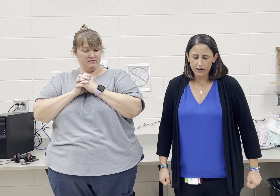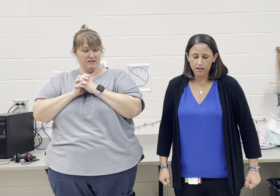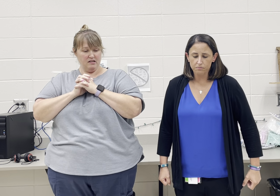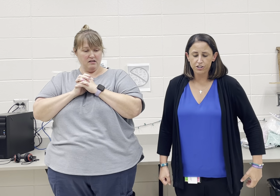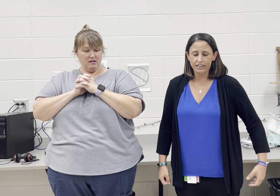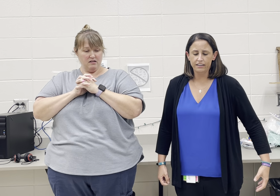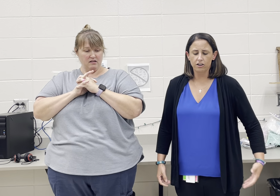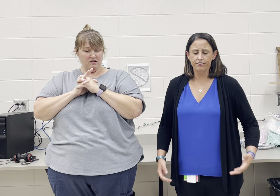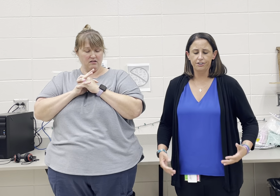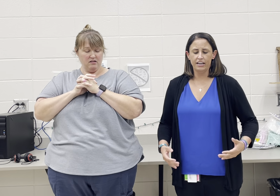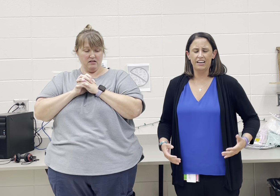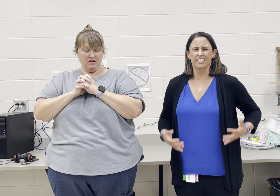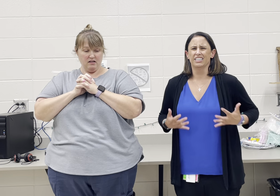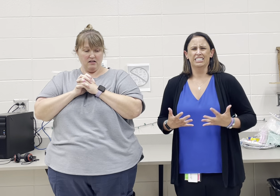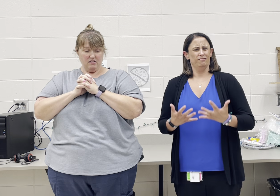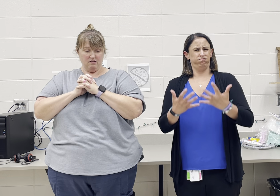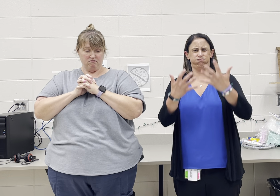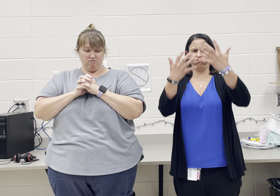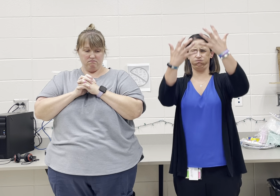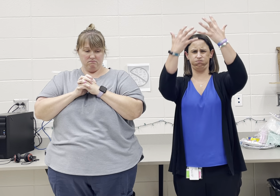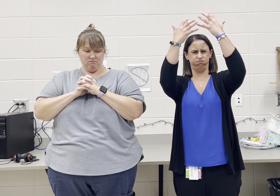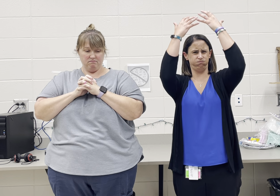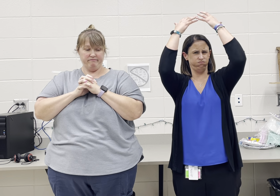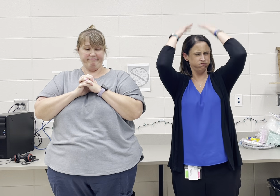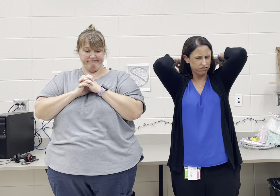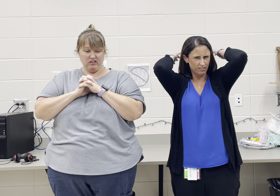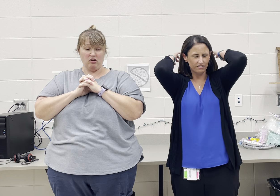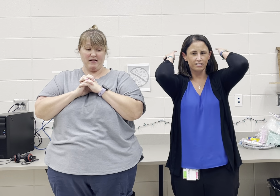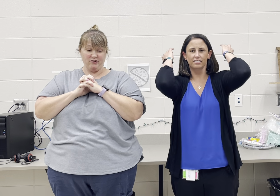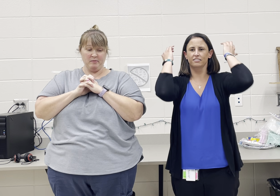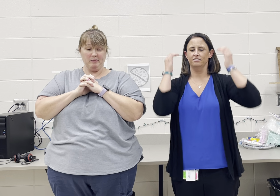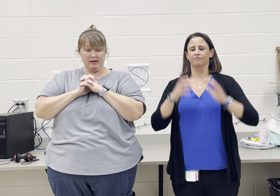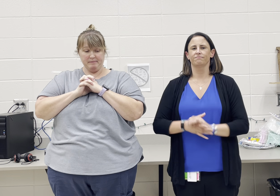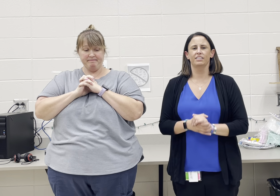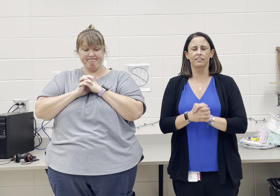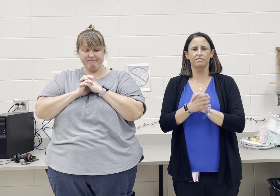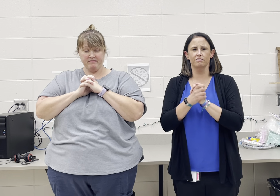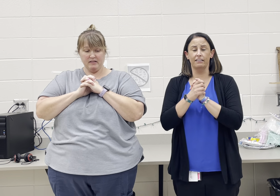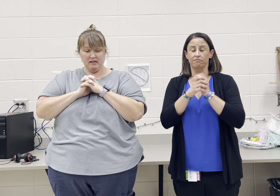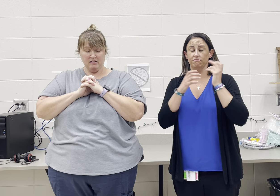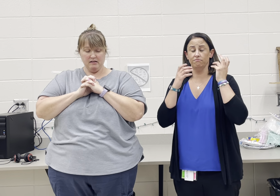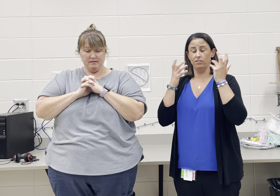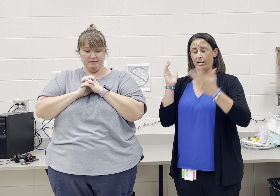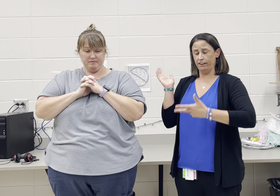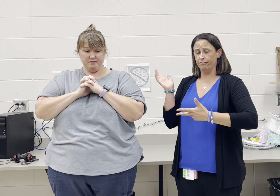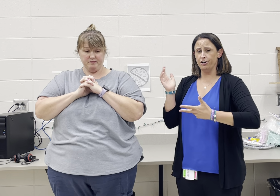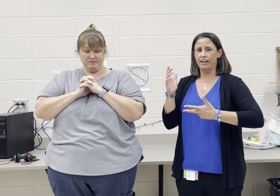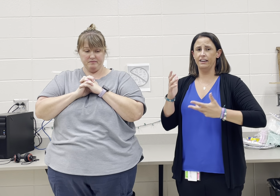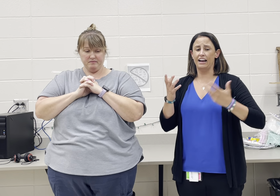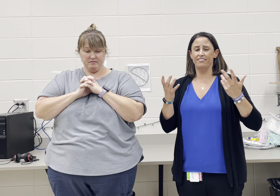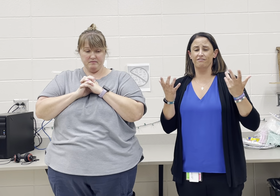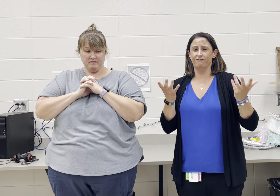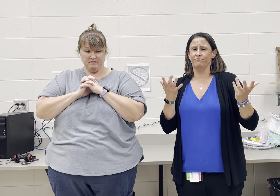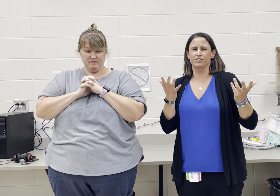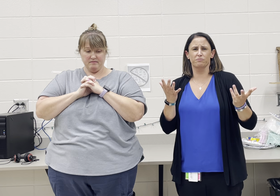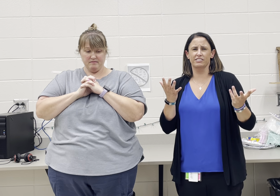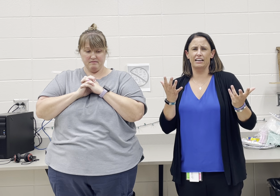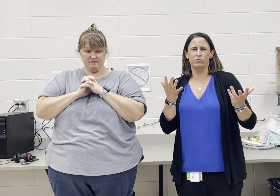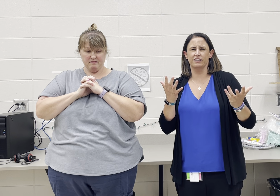Overwhelmed. You're in over your head. it's a good way to remember it. Think like in over your head. For some reason I always think of